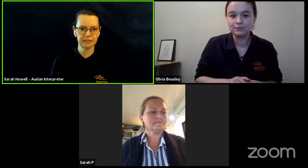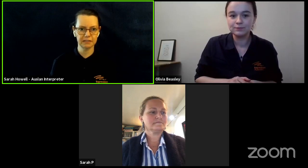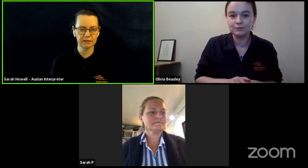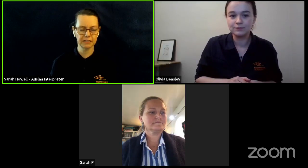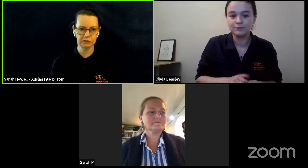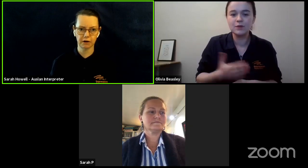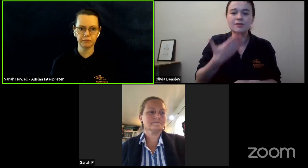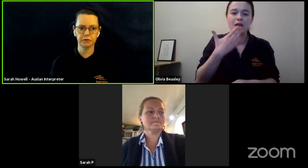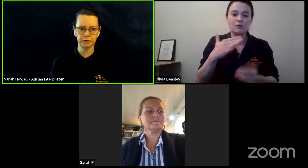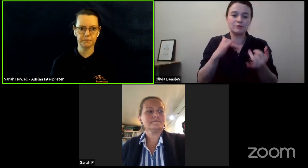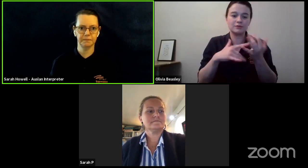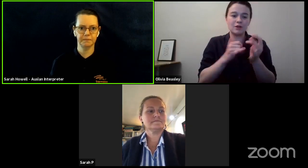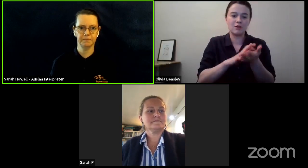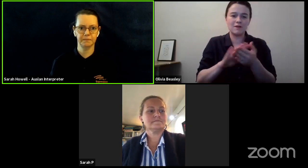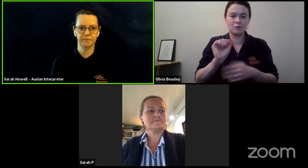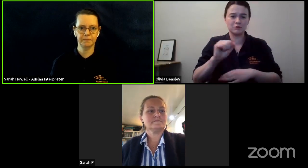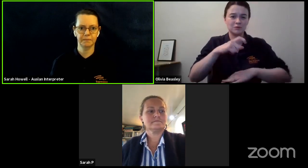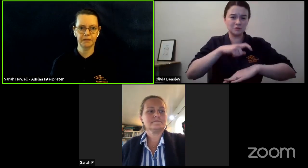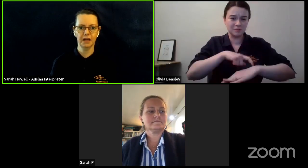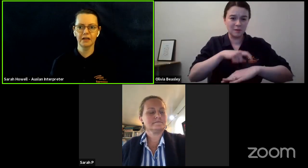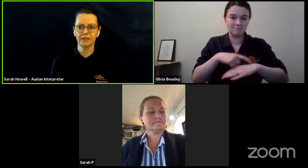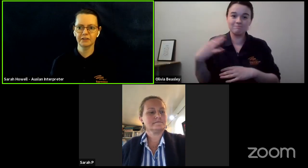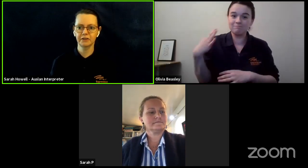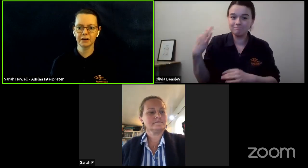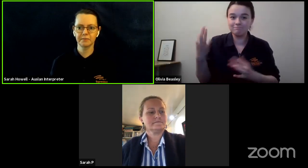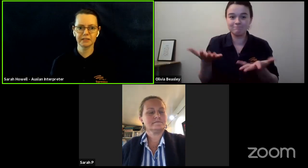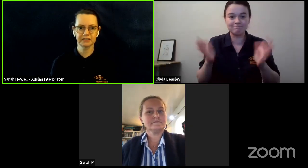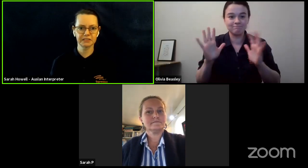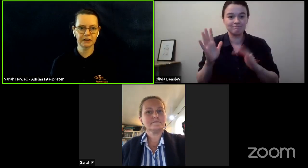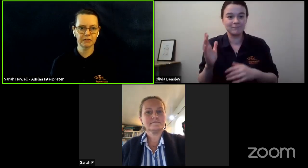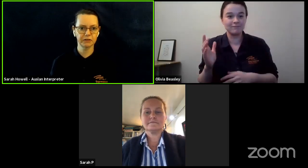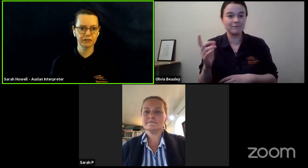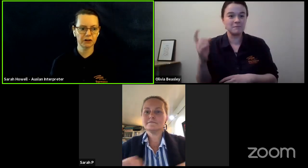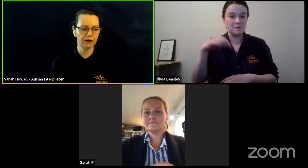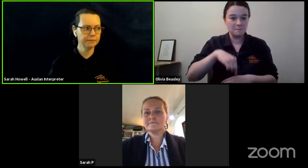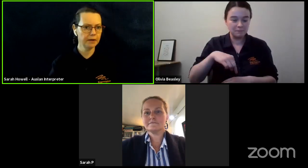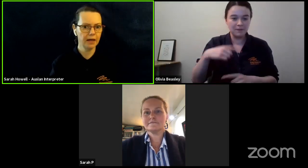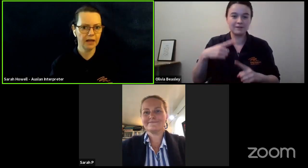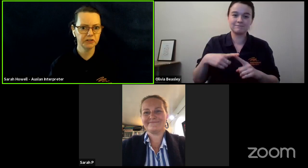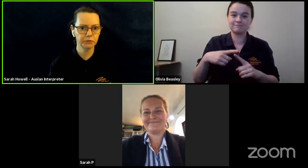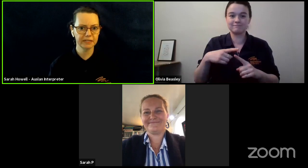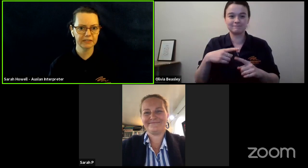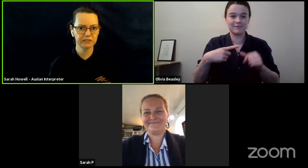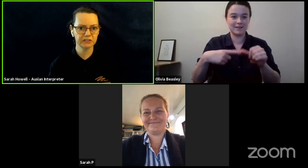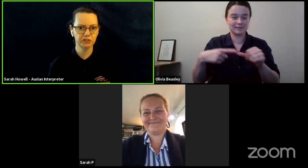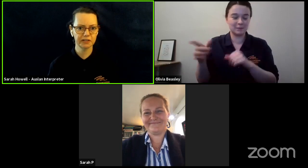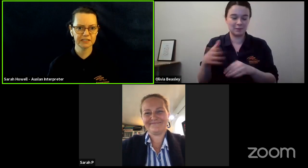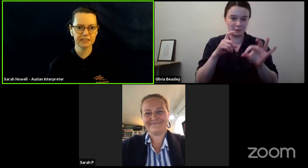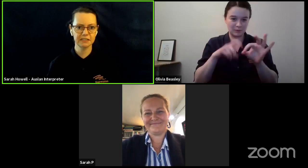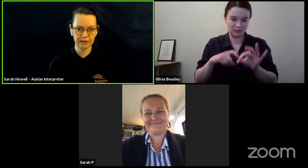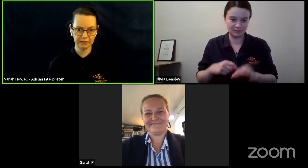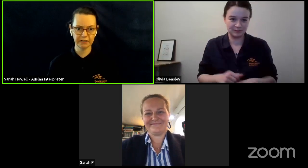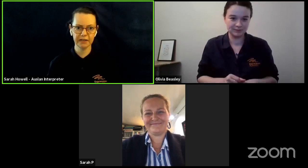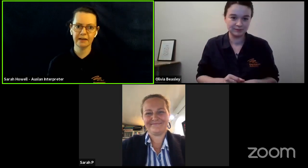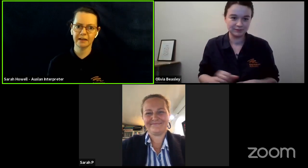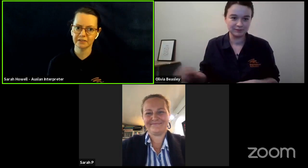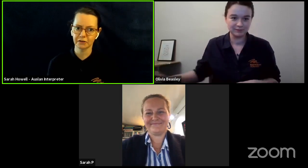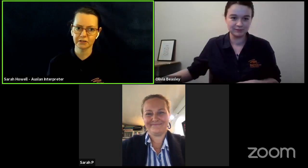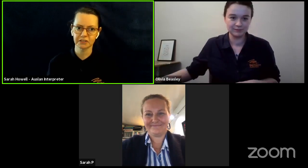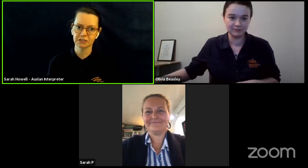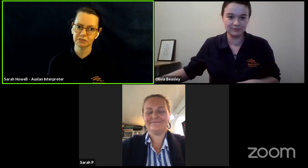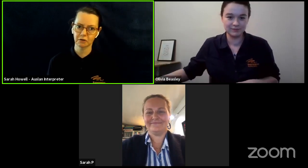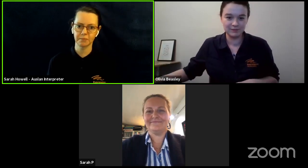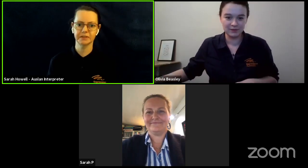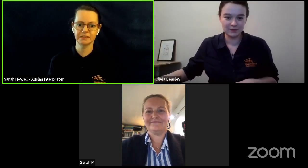which vaccine is right for you. Thank you very much, Sarah, for your time and your willingness to join us this evening and